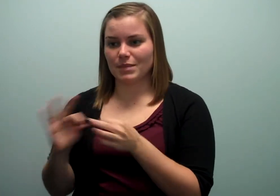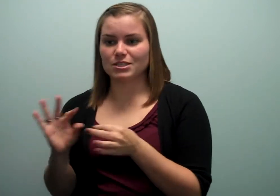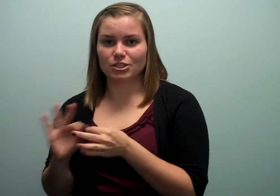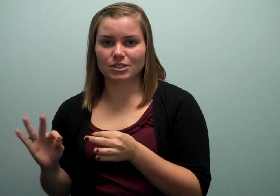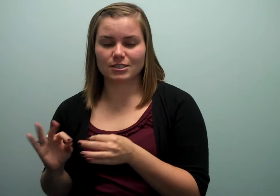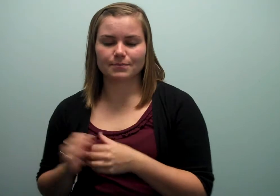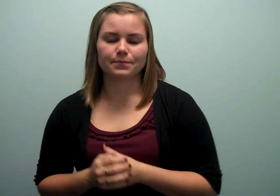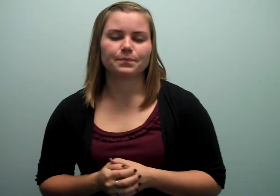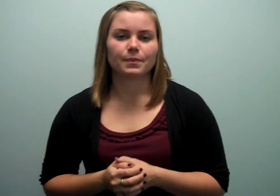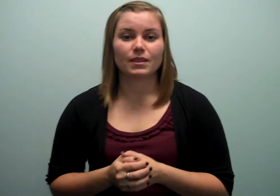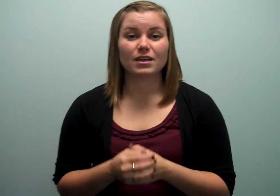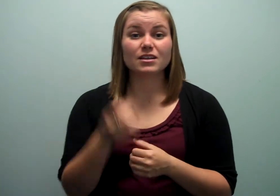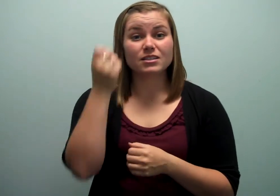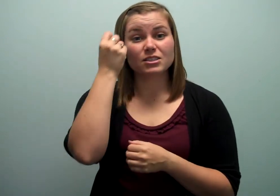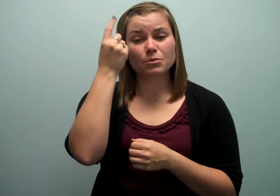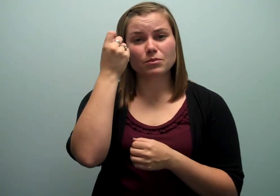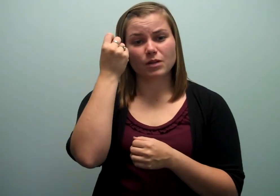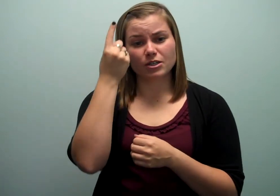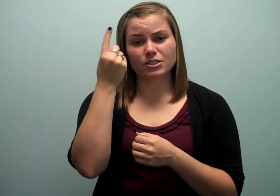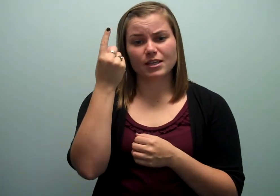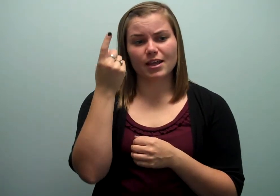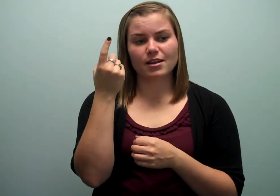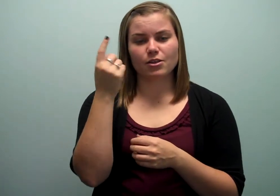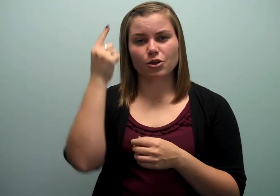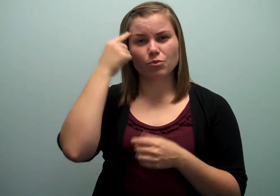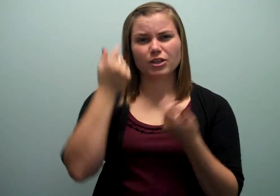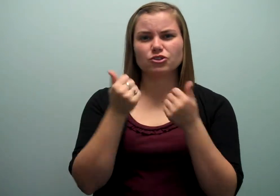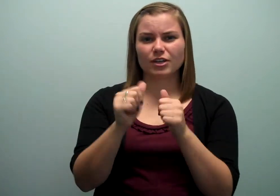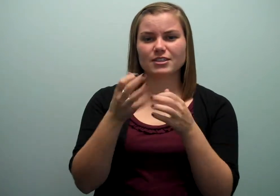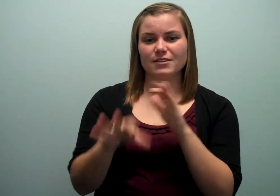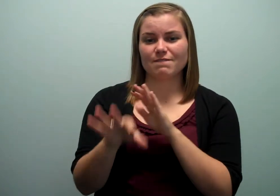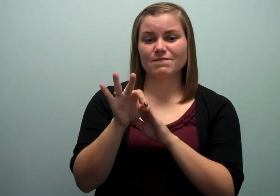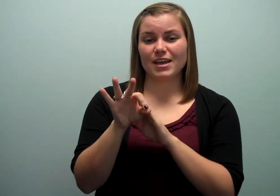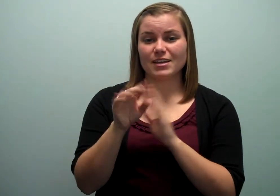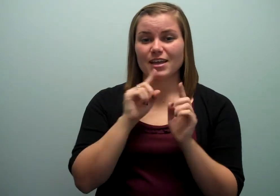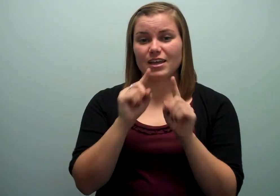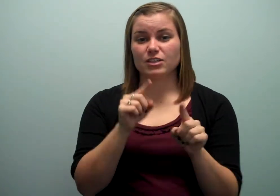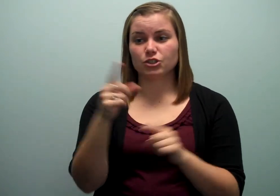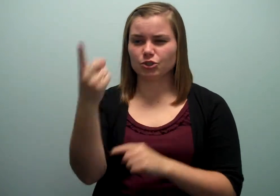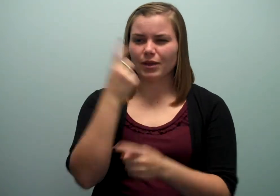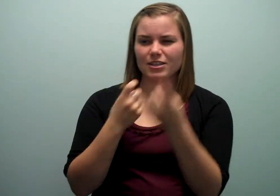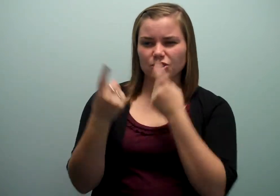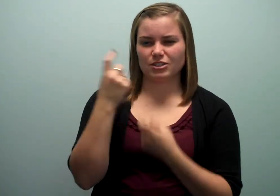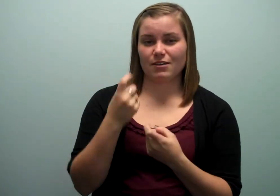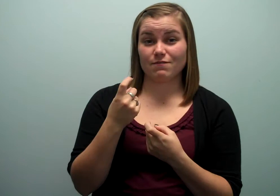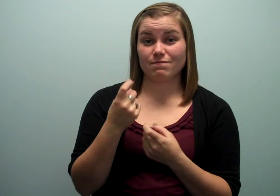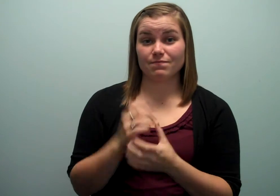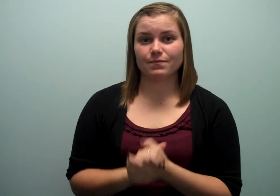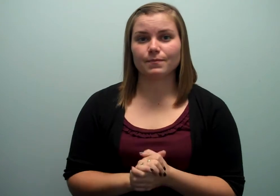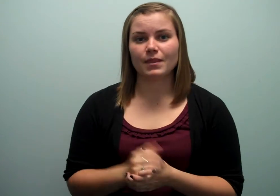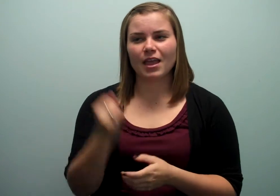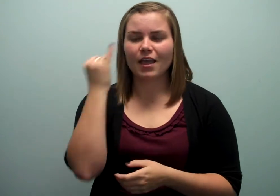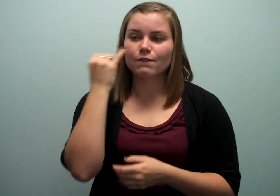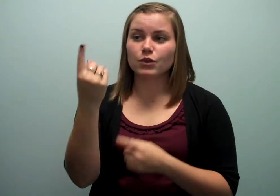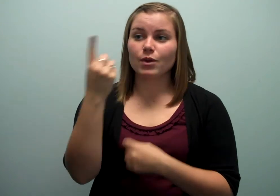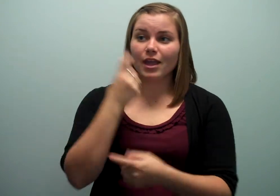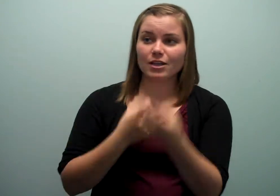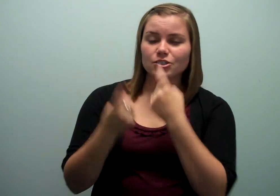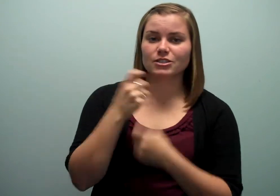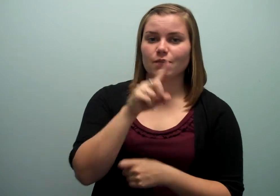to understand is that the brain tries to find answers to the questions posed to it. So if you could ask yourself questions that will